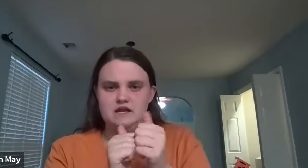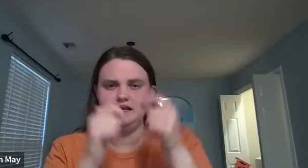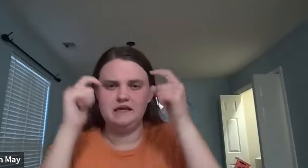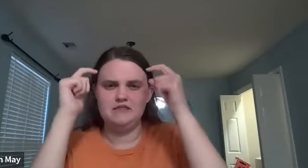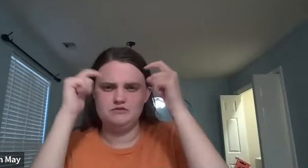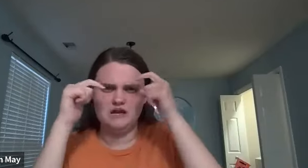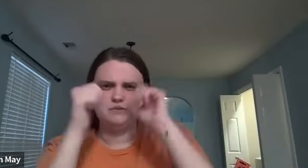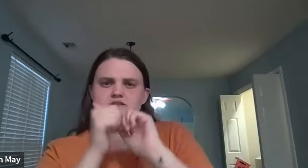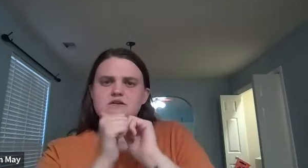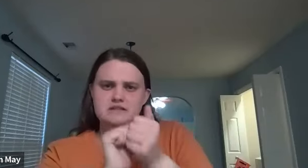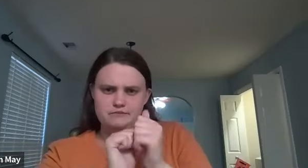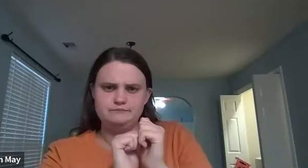And again, those eyebrows are down.